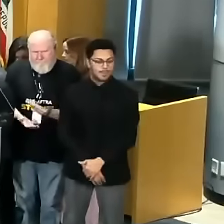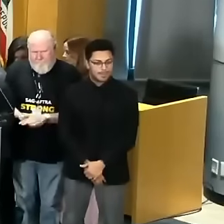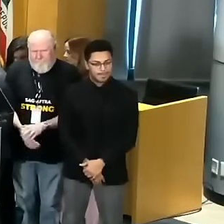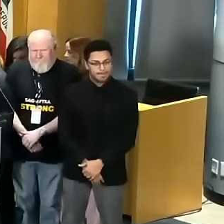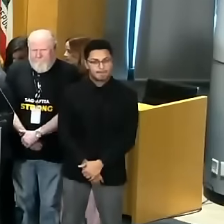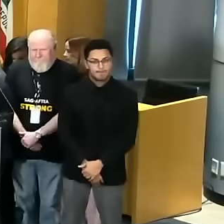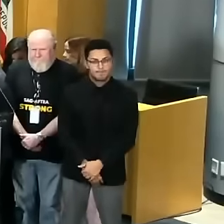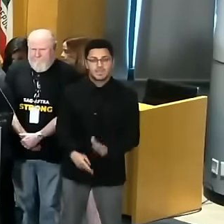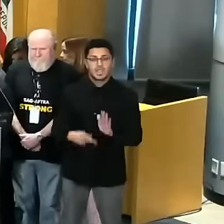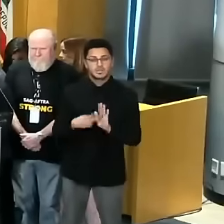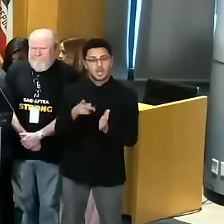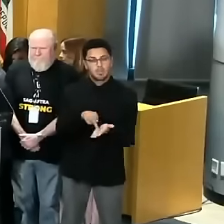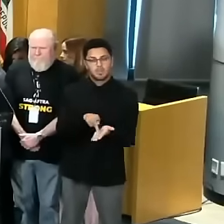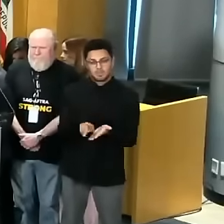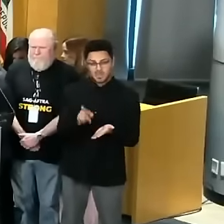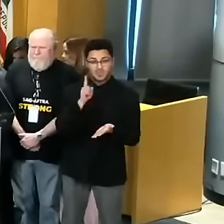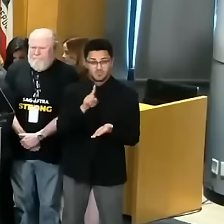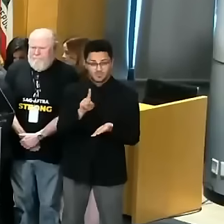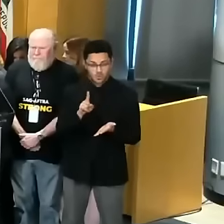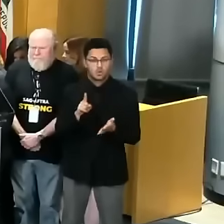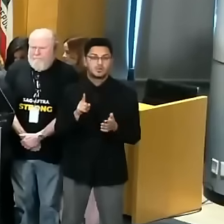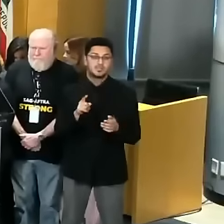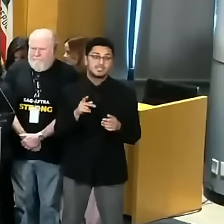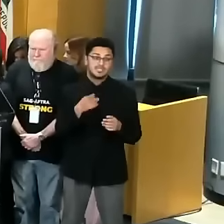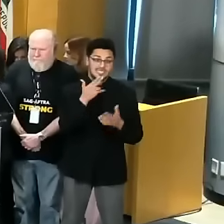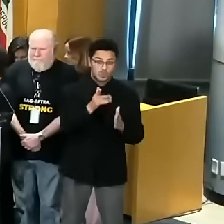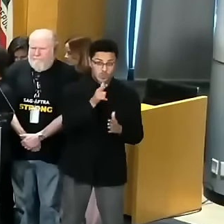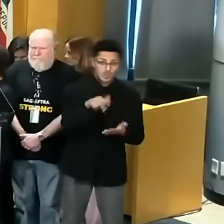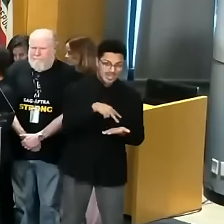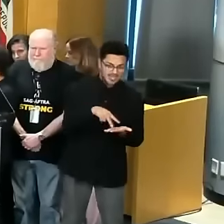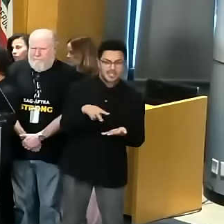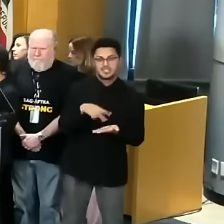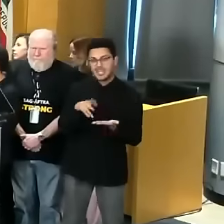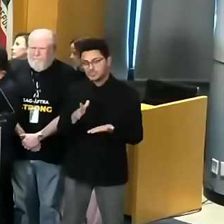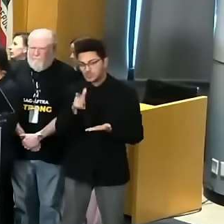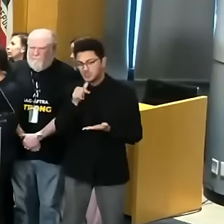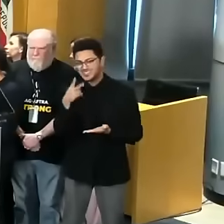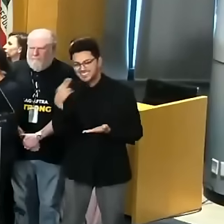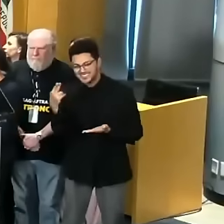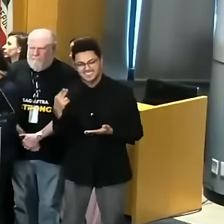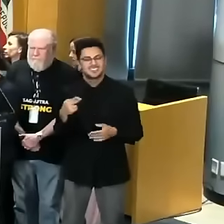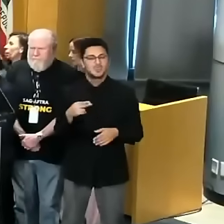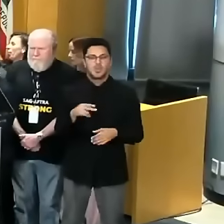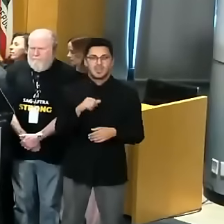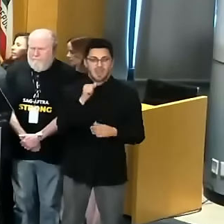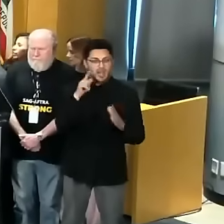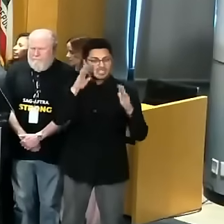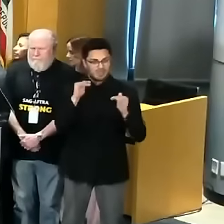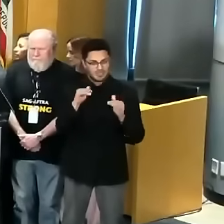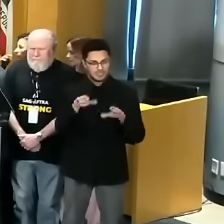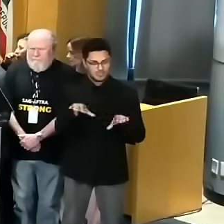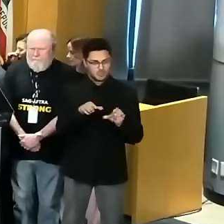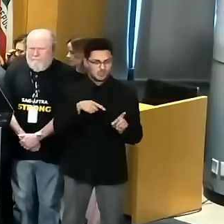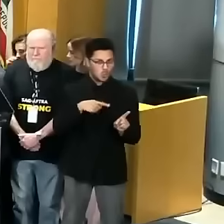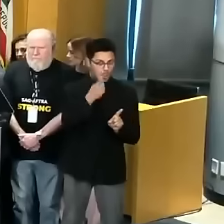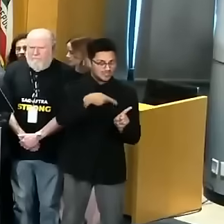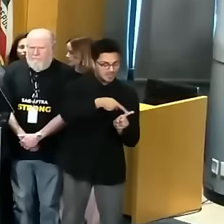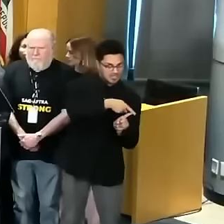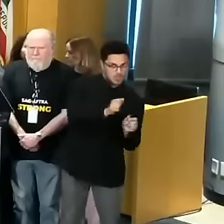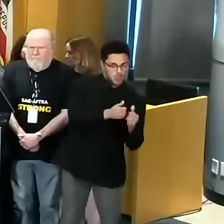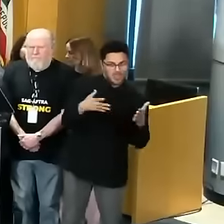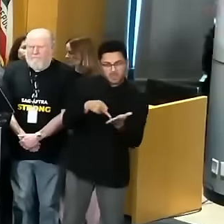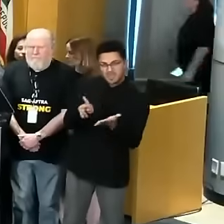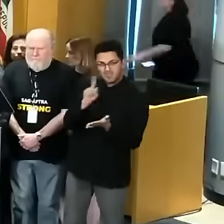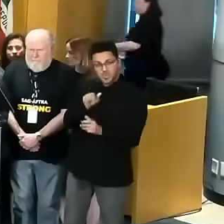have doubling pay for singers who dance and for dancers who sing, so that they will no longer be expected to do the other specialty without getting